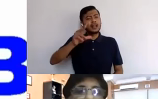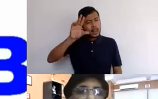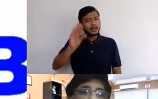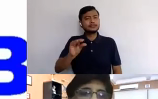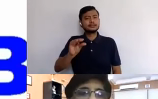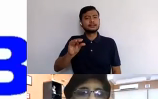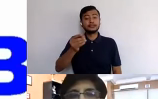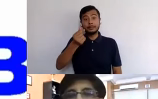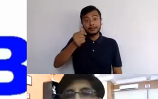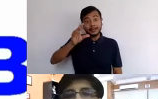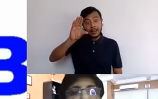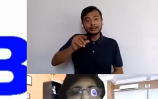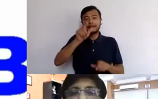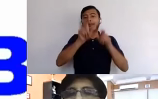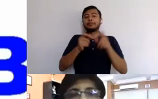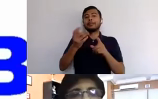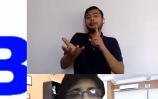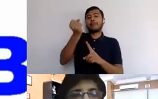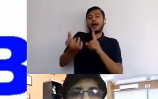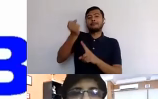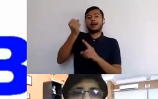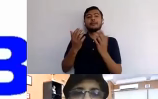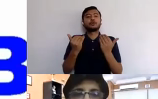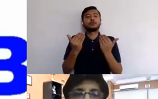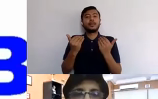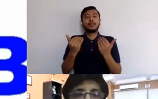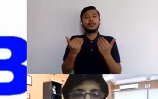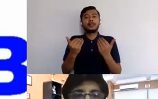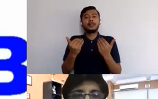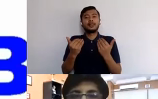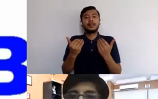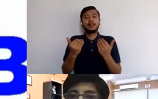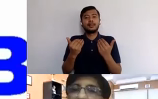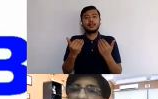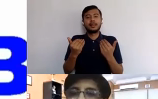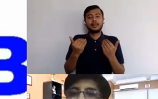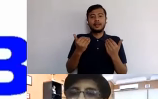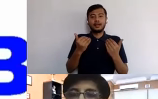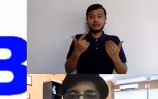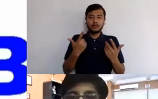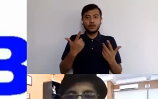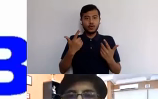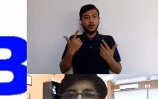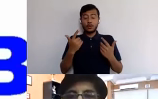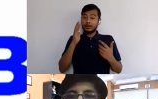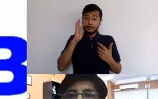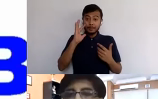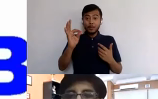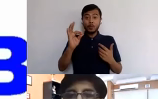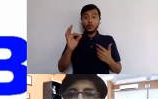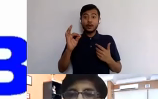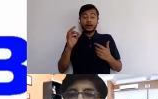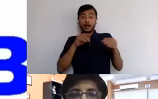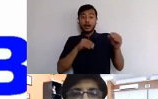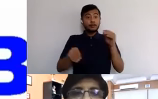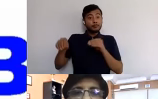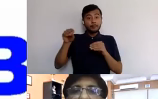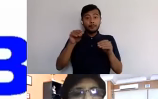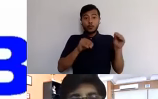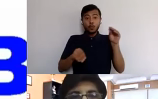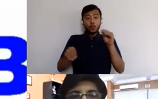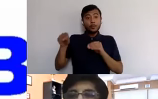the Indian rural context, we, of course, need only a low mobility support. Mobility is required, the stationary and the low mobility, but not